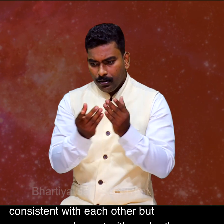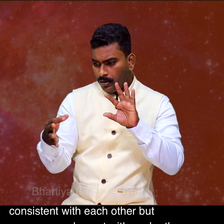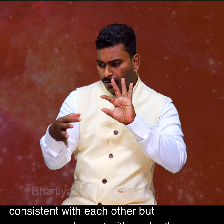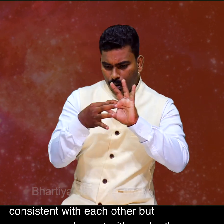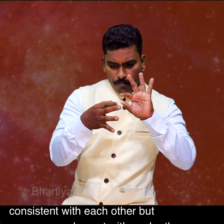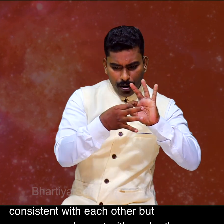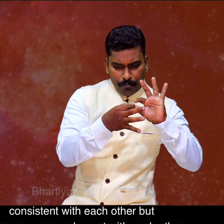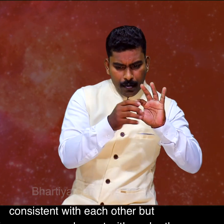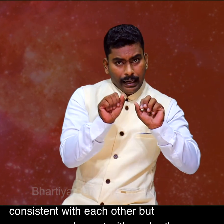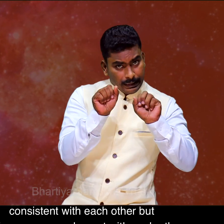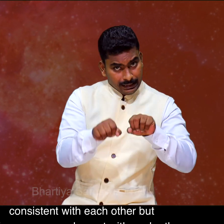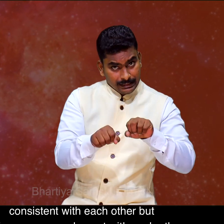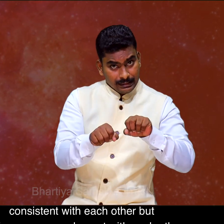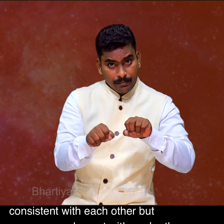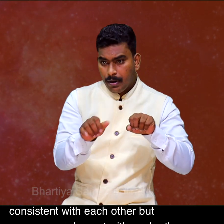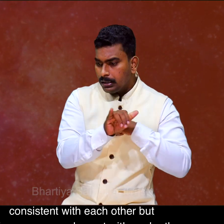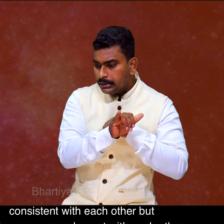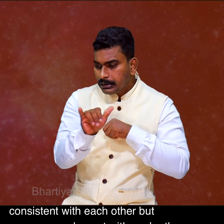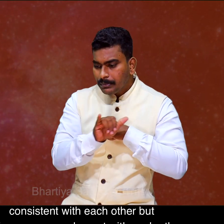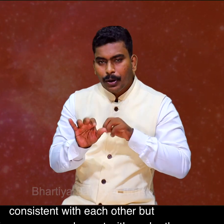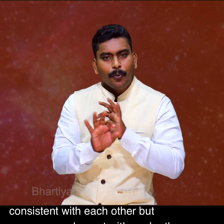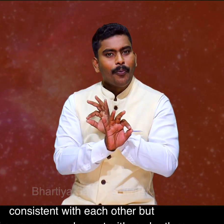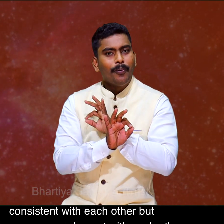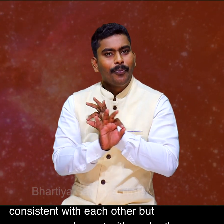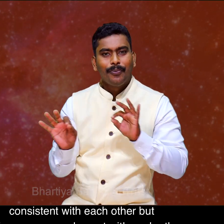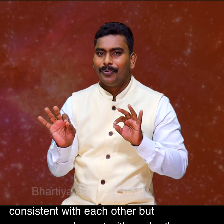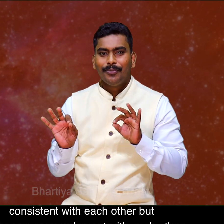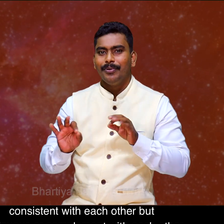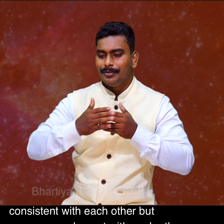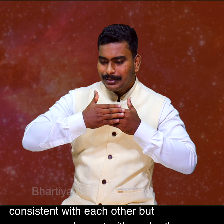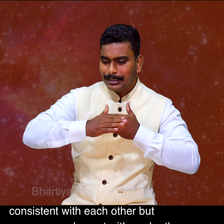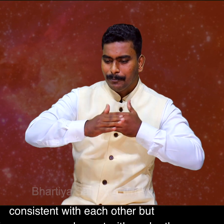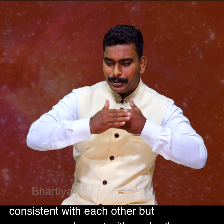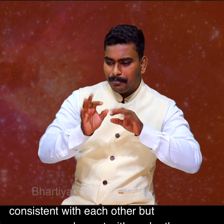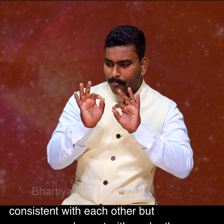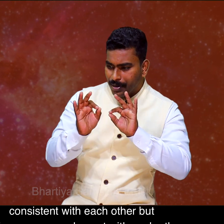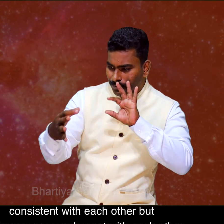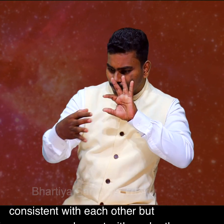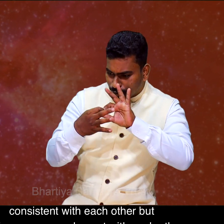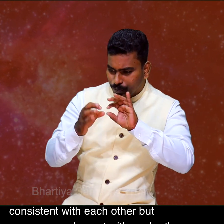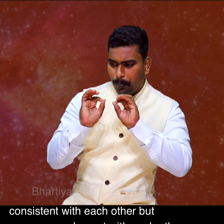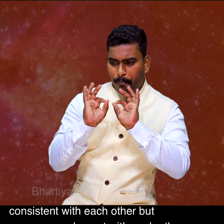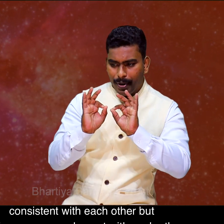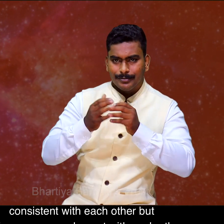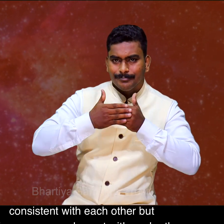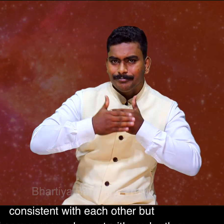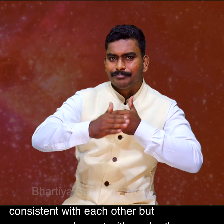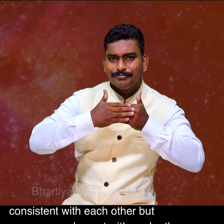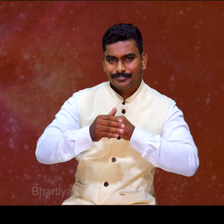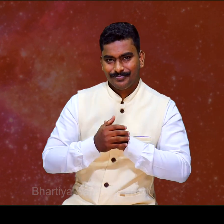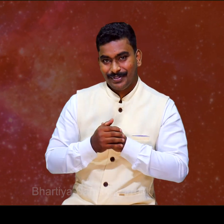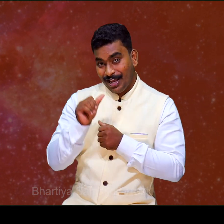always consistent with each other, but continuous or complementing each